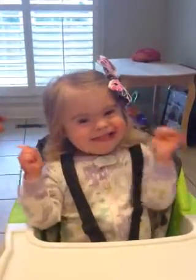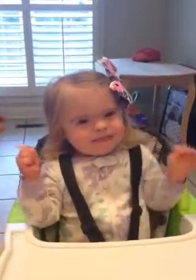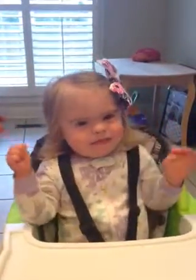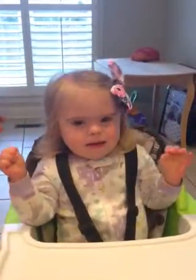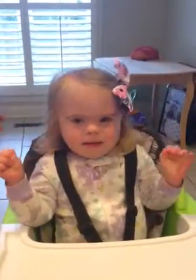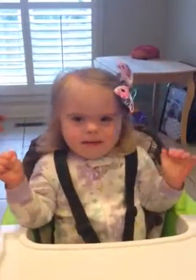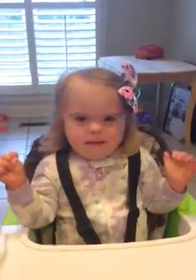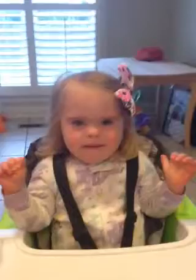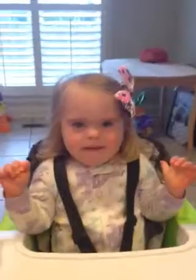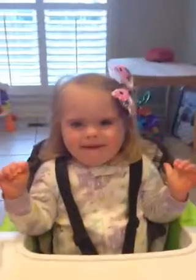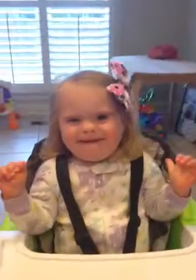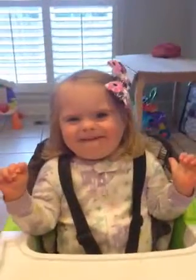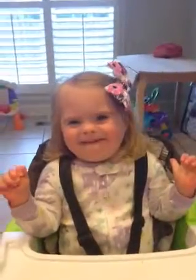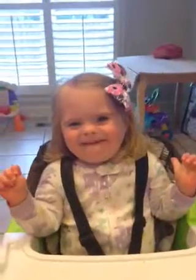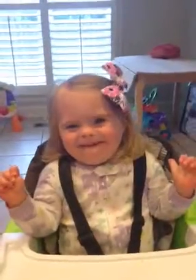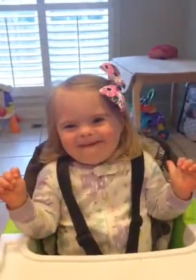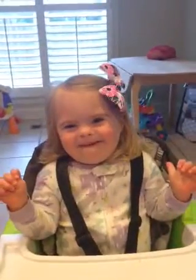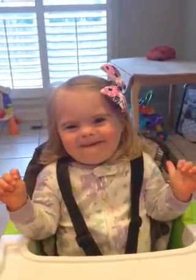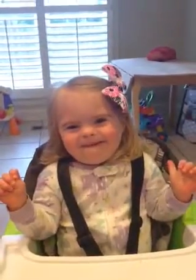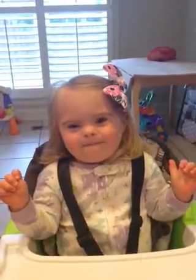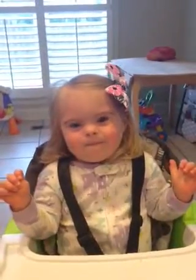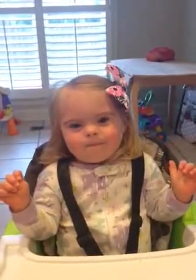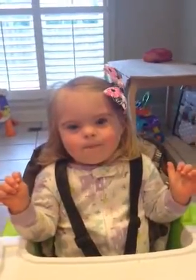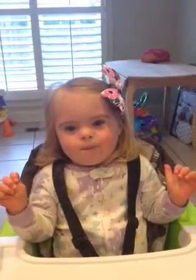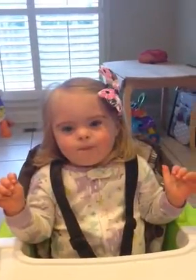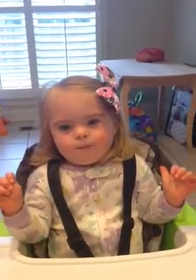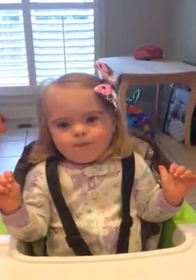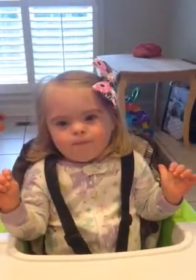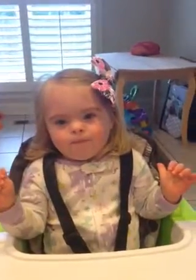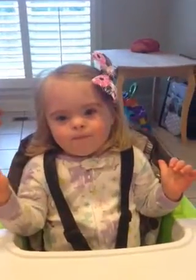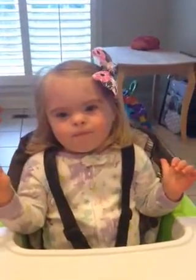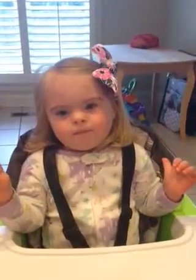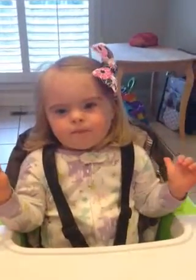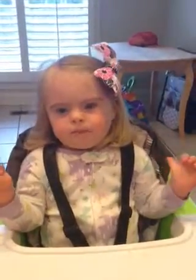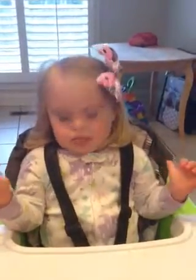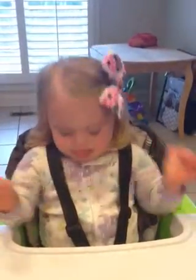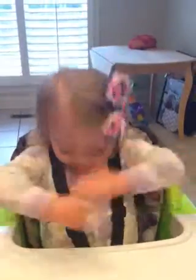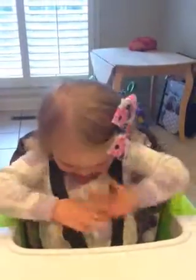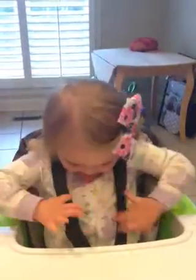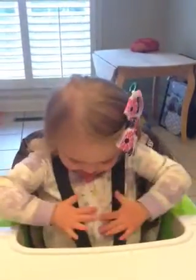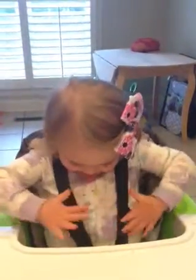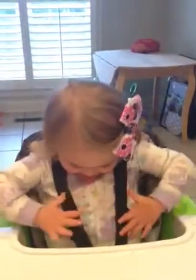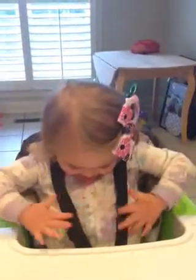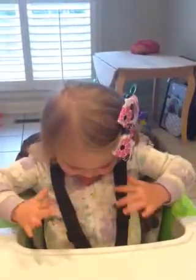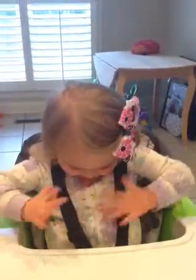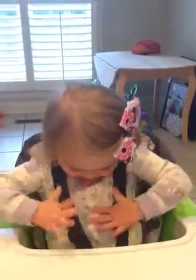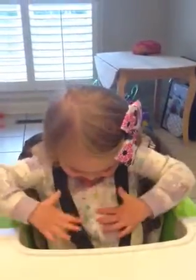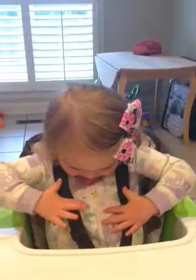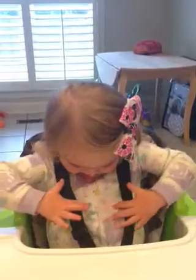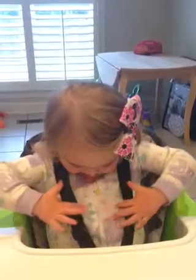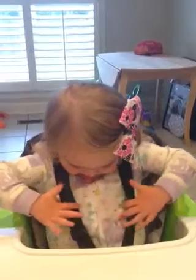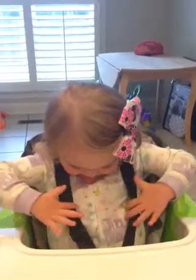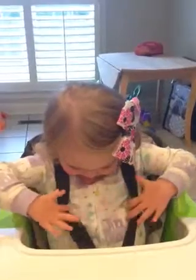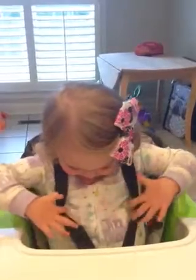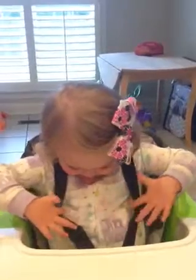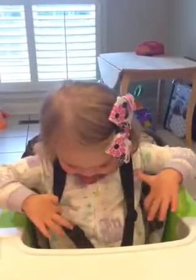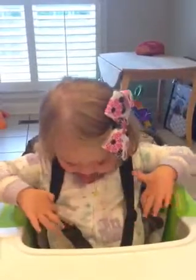Good. When we want more, please, we'll say please and rub our